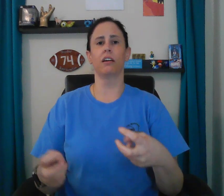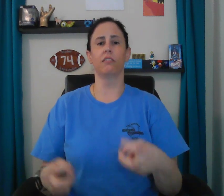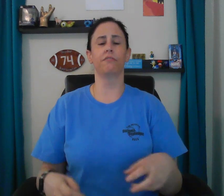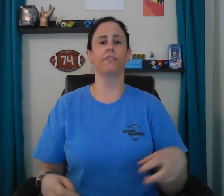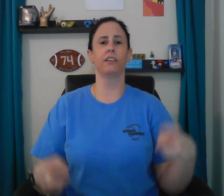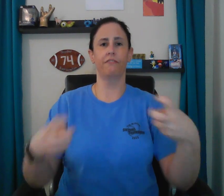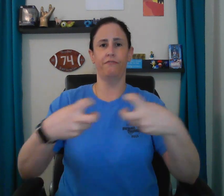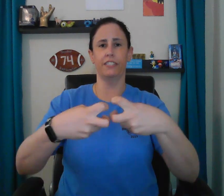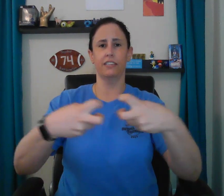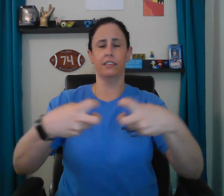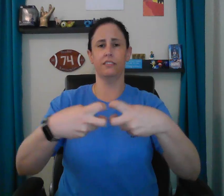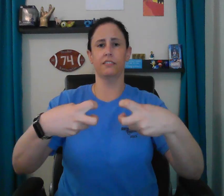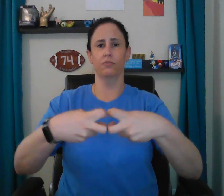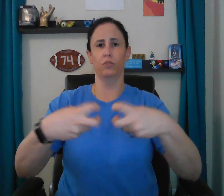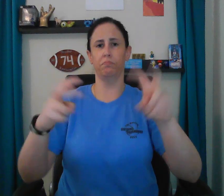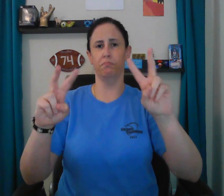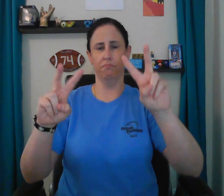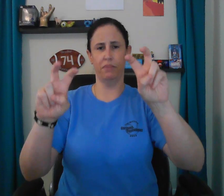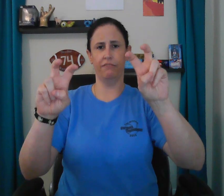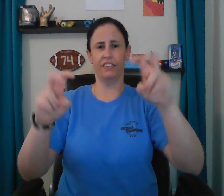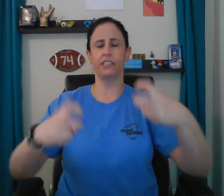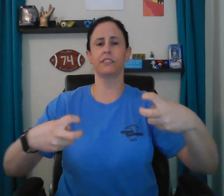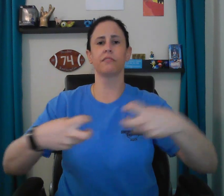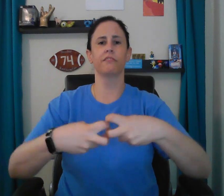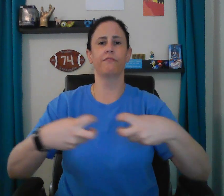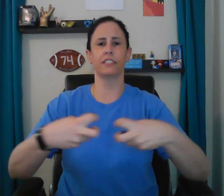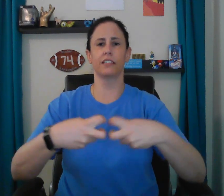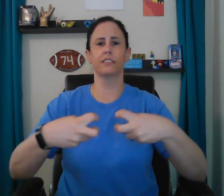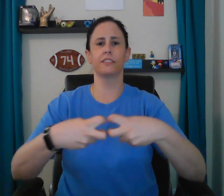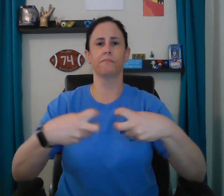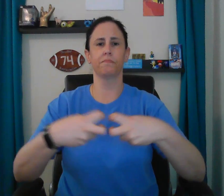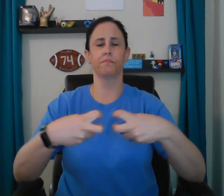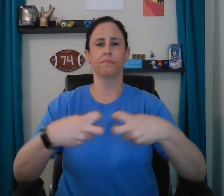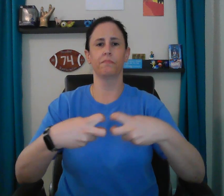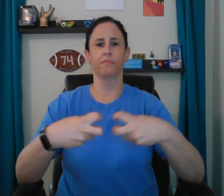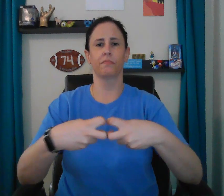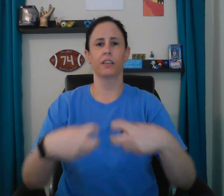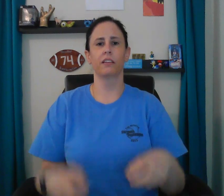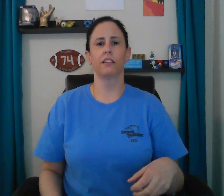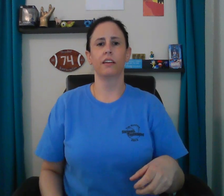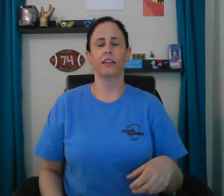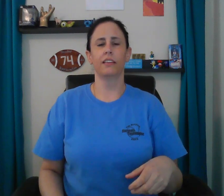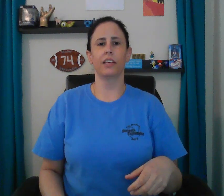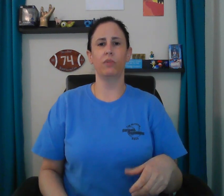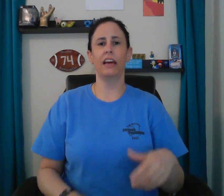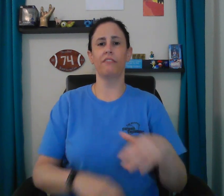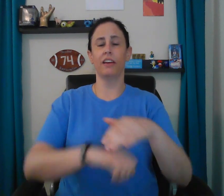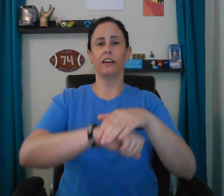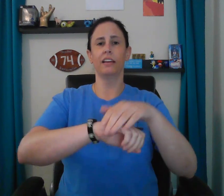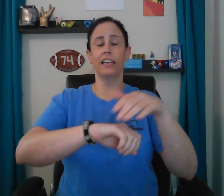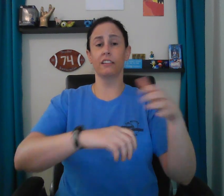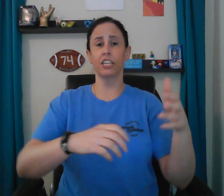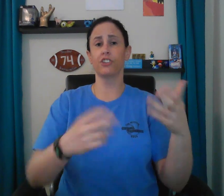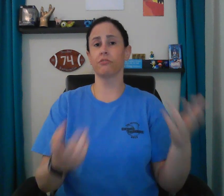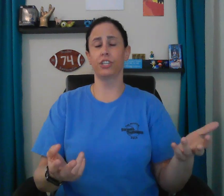of physics with bent V's, physics. Then we have English, 2